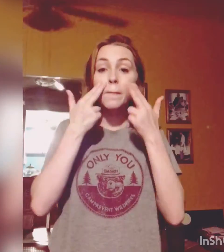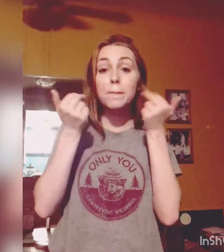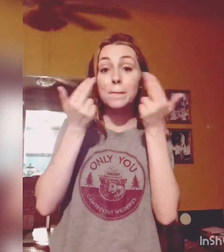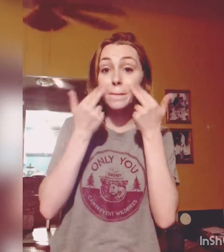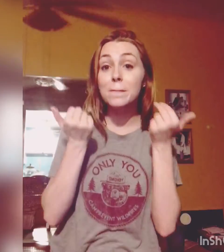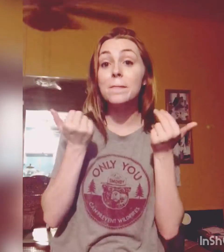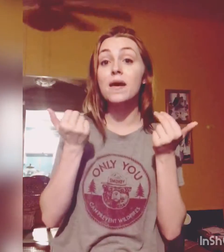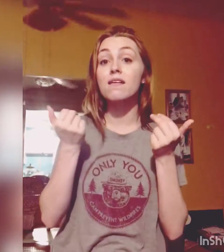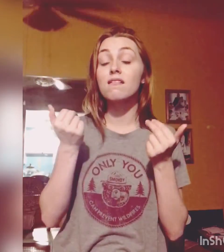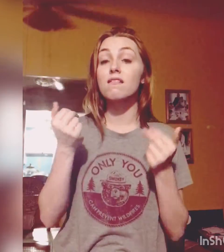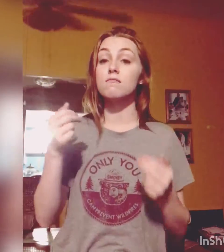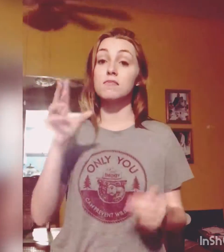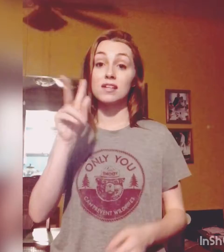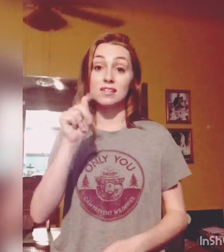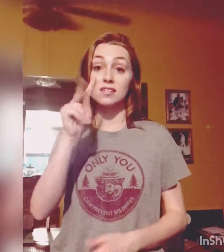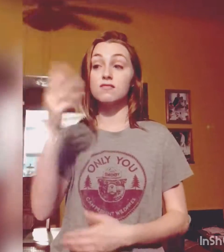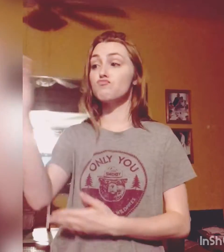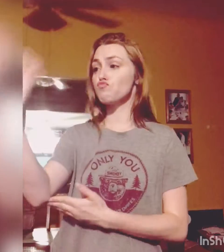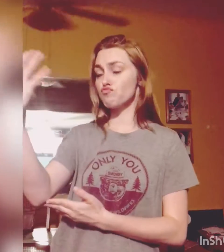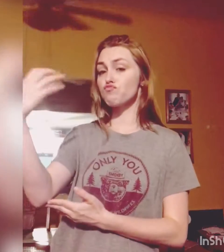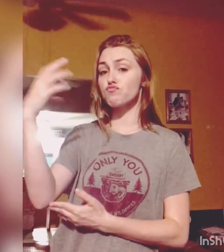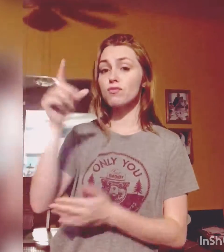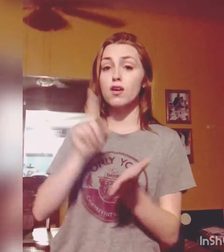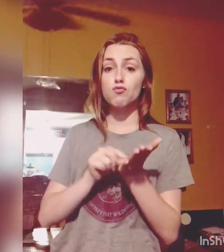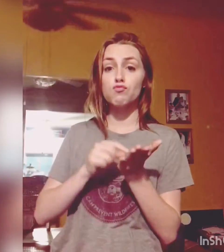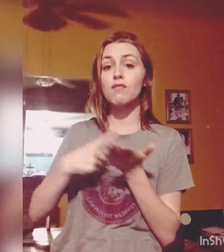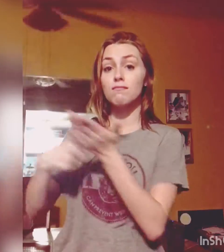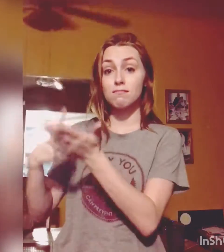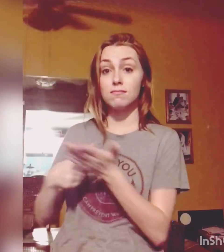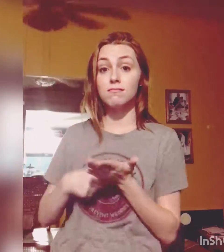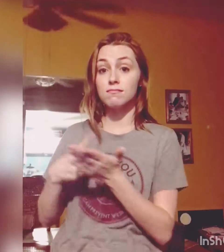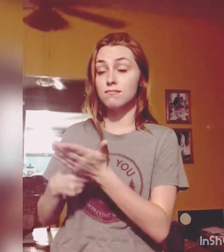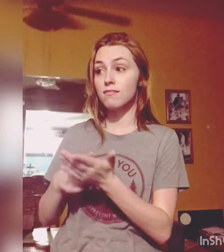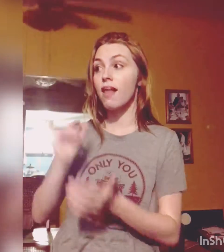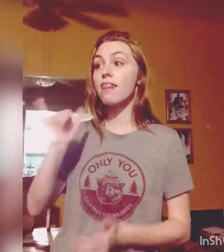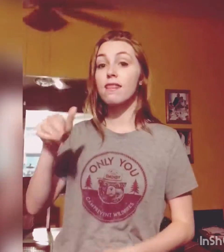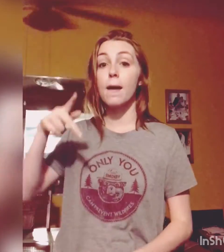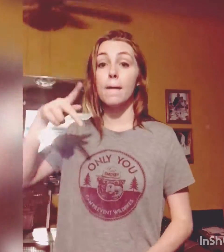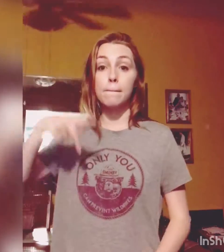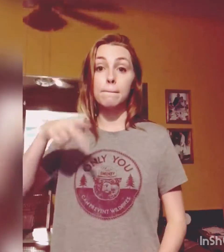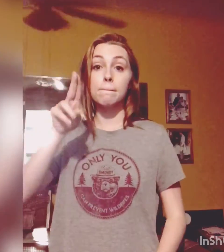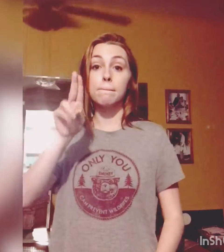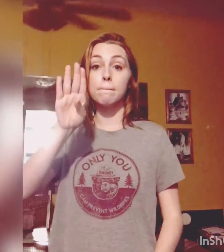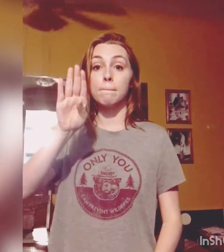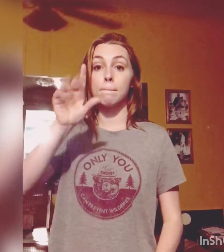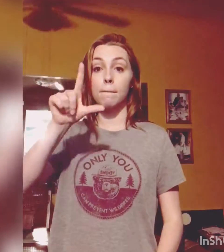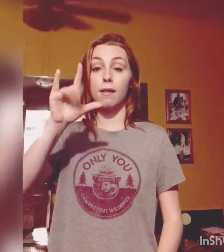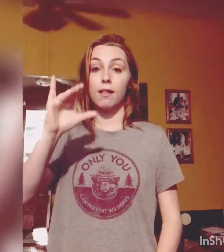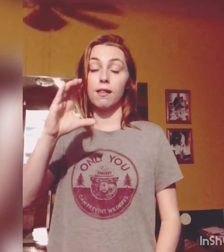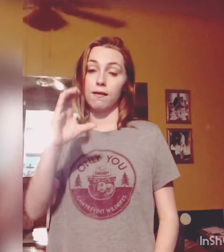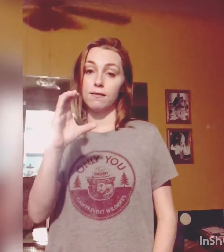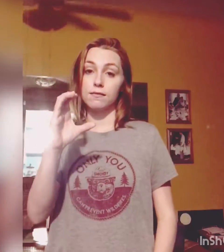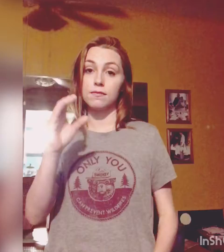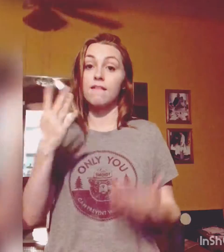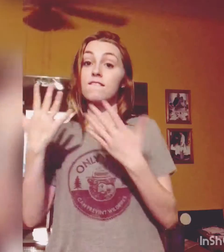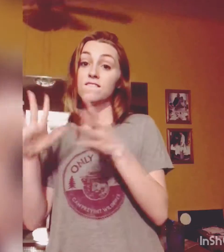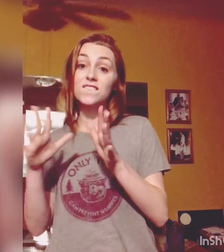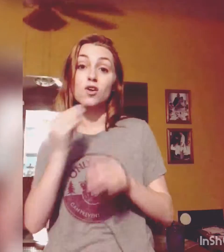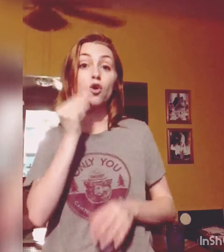of making media. And then I go home and I browse the web and I'm reading Twitter, and that's a private act of consuming media. I mean, of course it is. I'm in